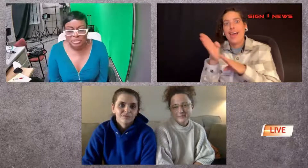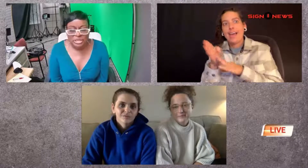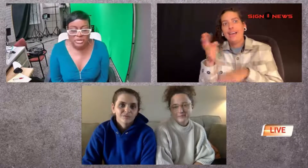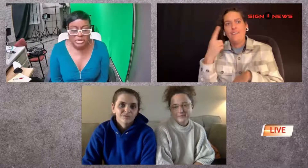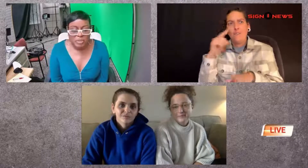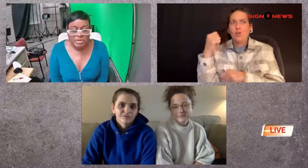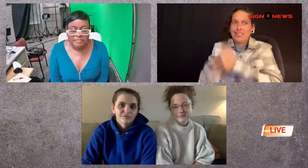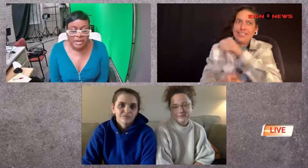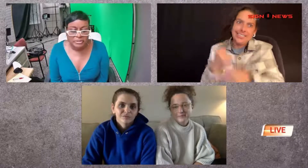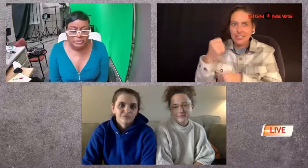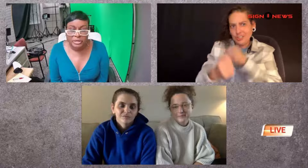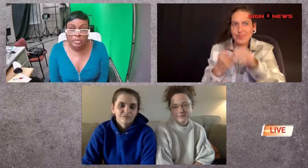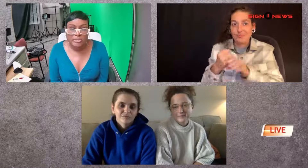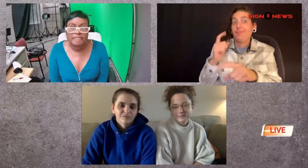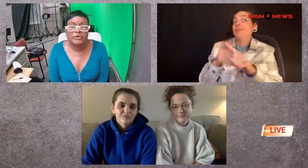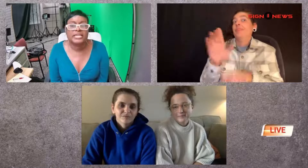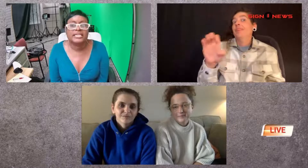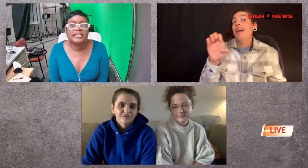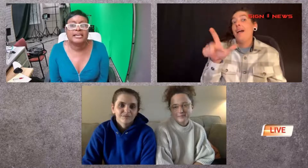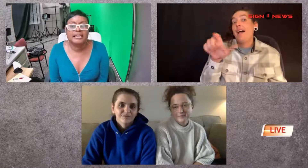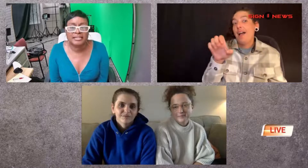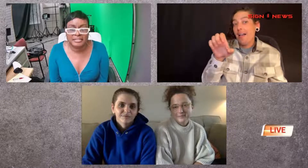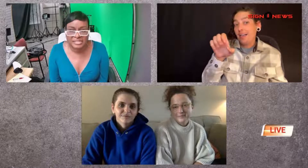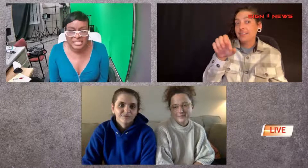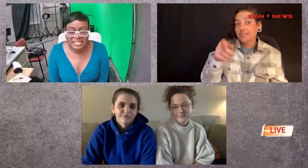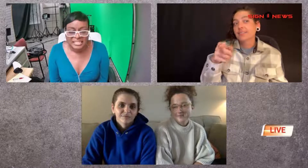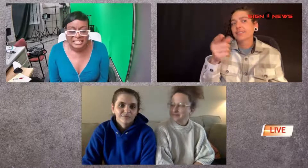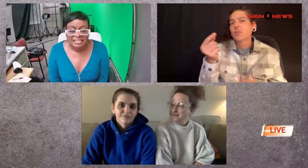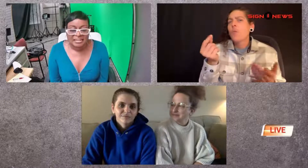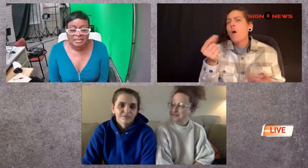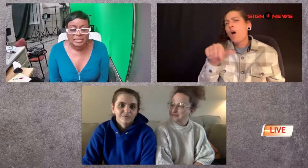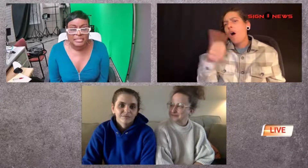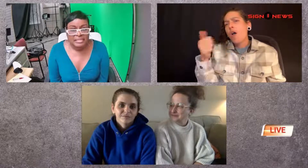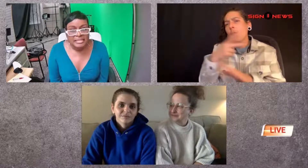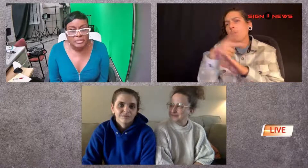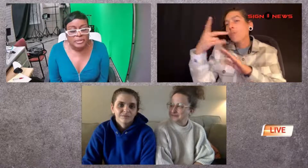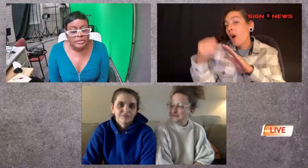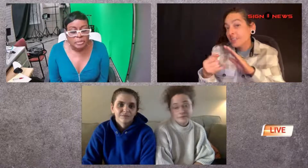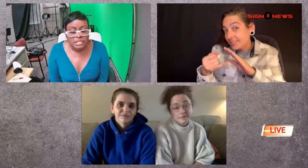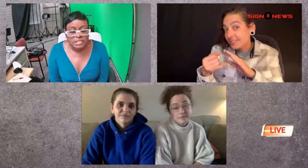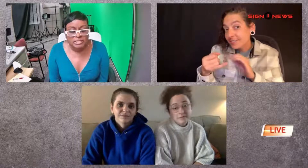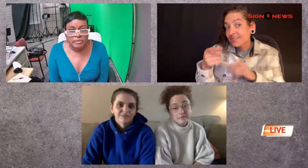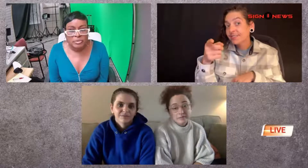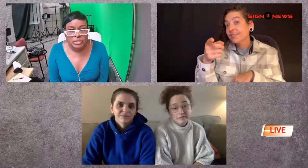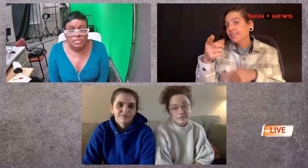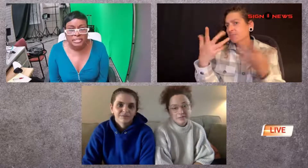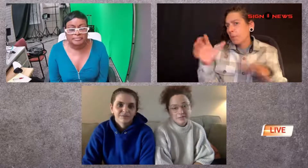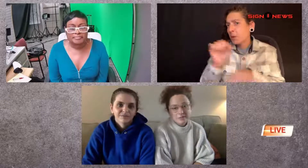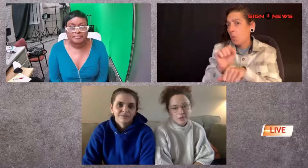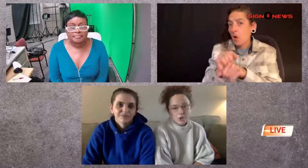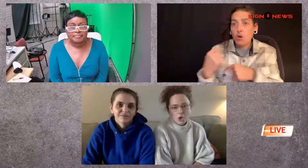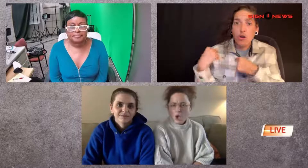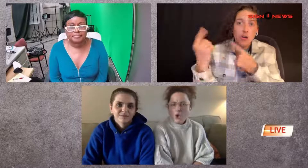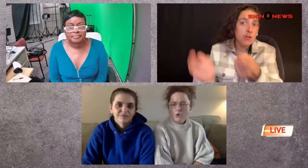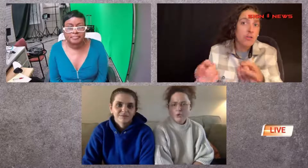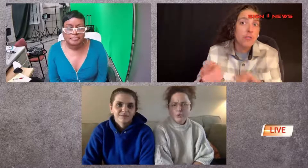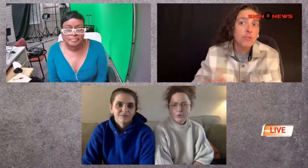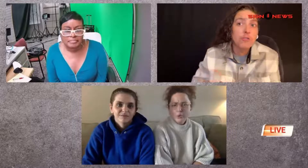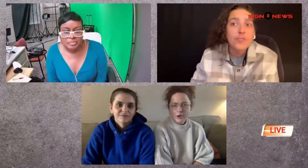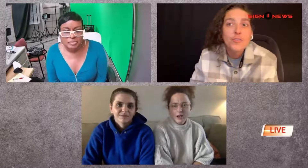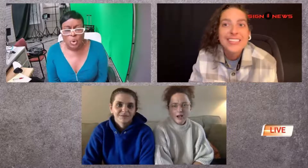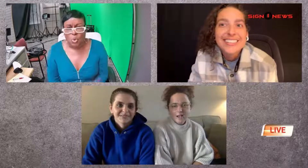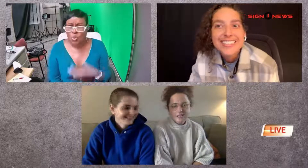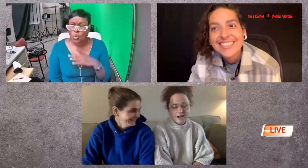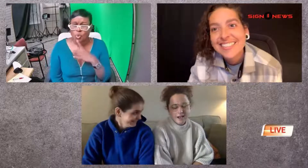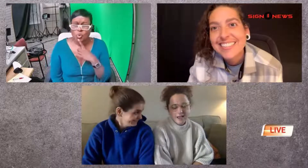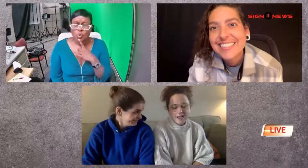So, Michelle, we have followed your career for years. Eleise, what other projects have you worked on?